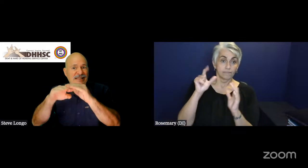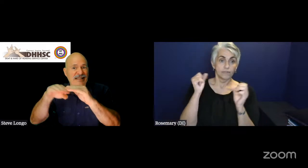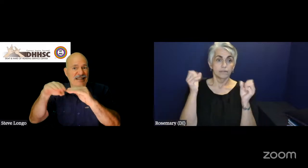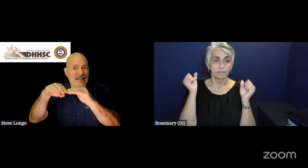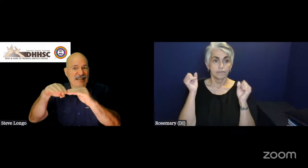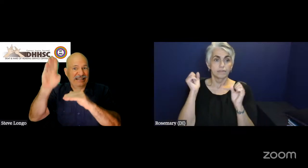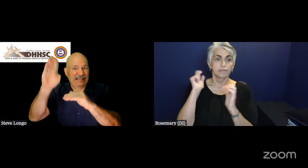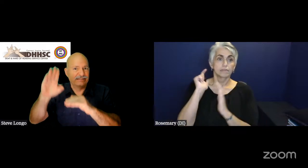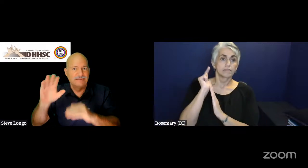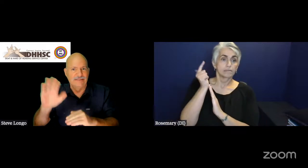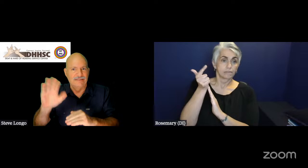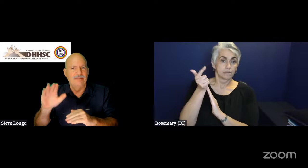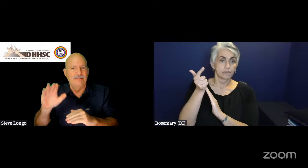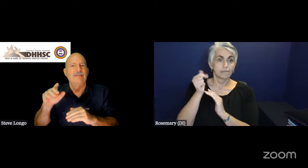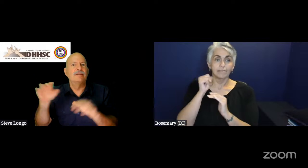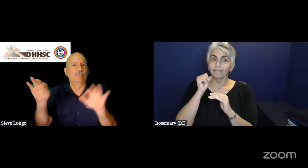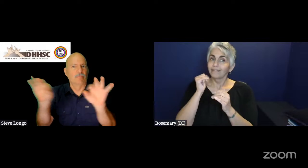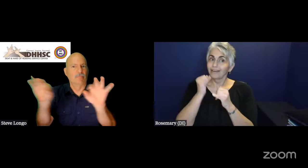Okay.